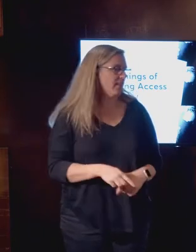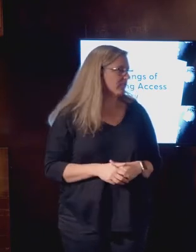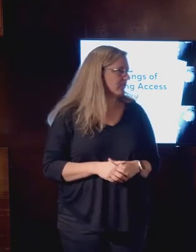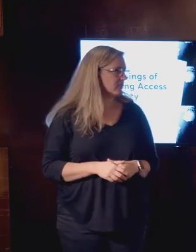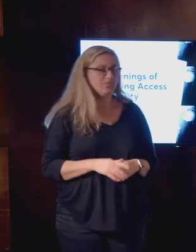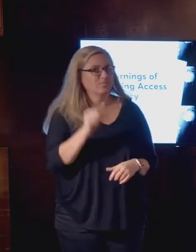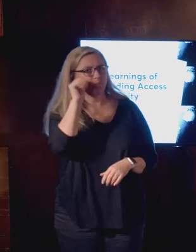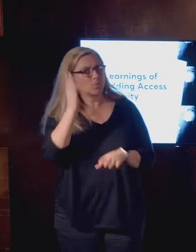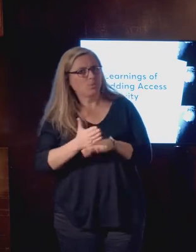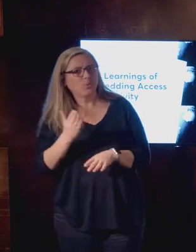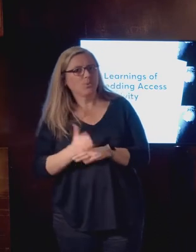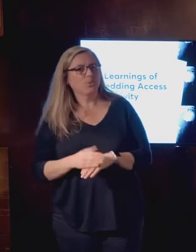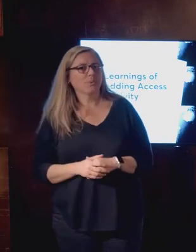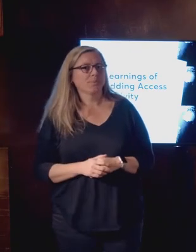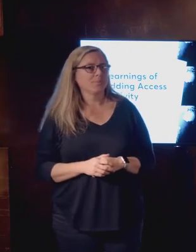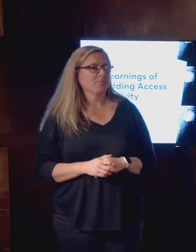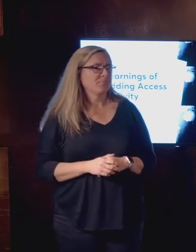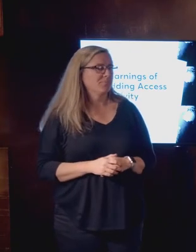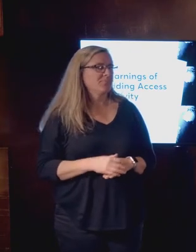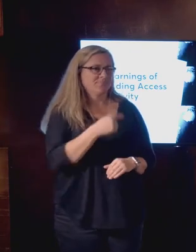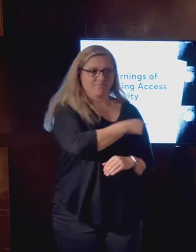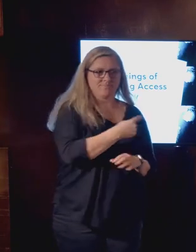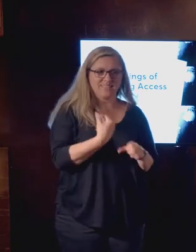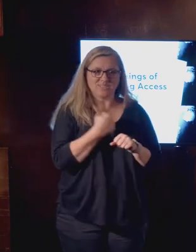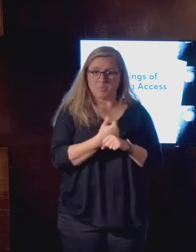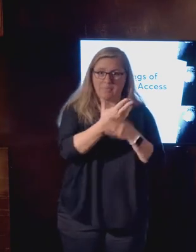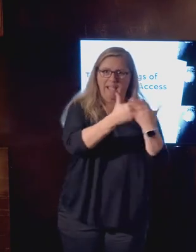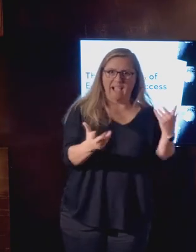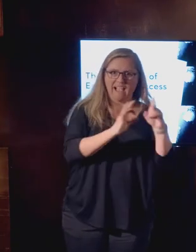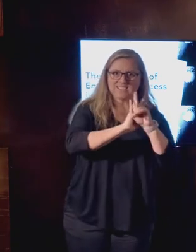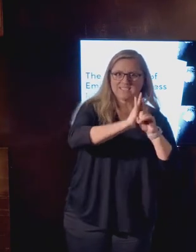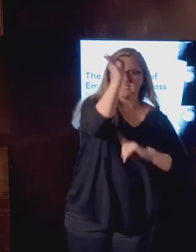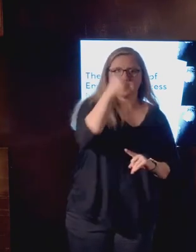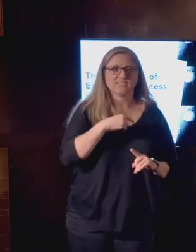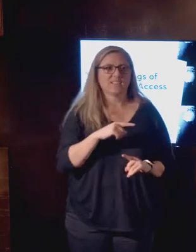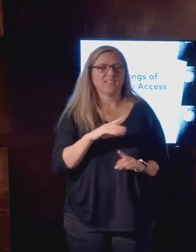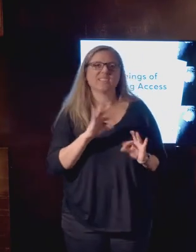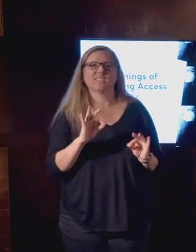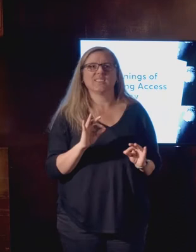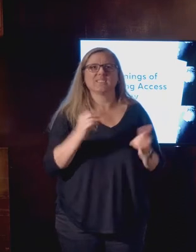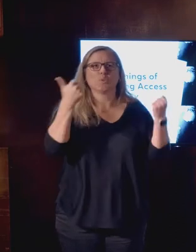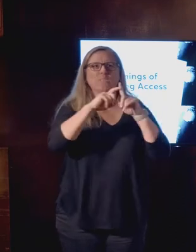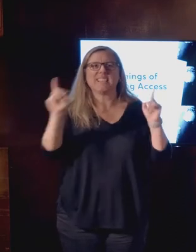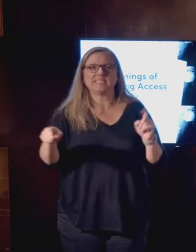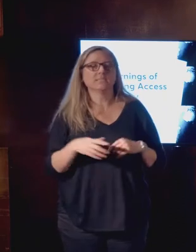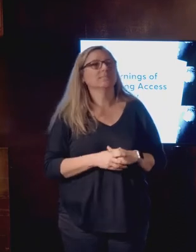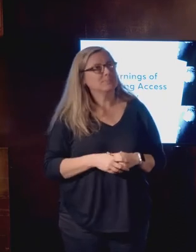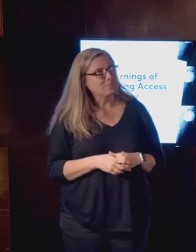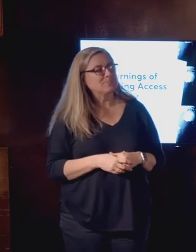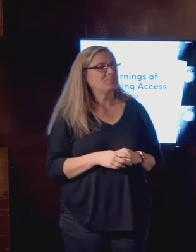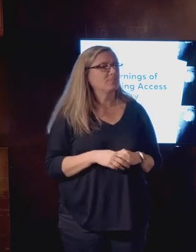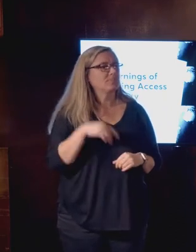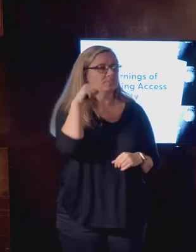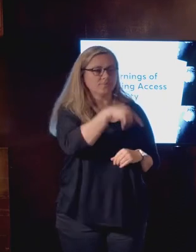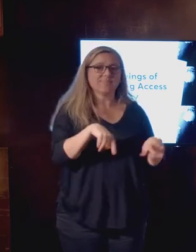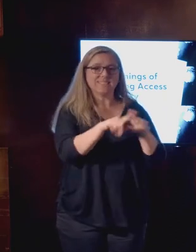also to make the art better. You know, like, I know that's not a very great, it's not a good sentence. But so as